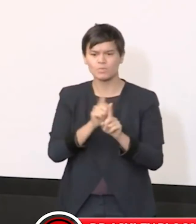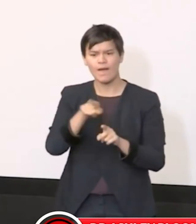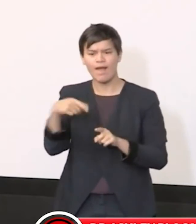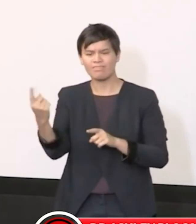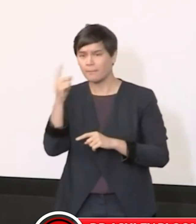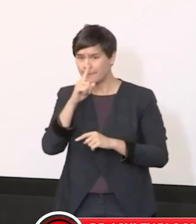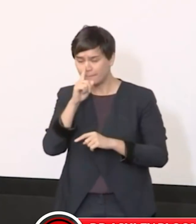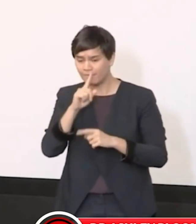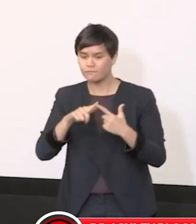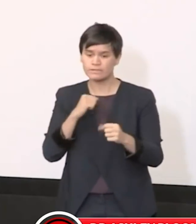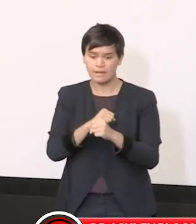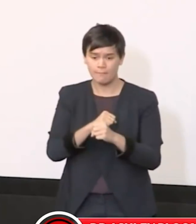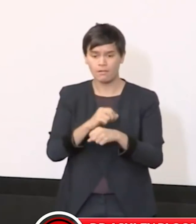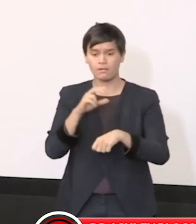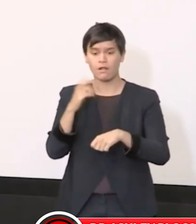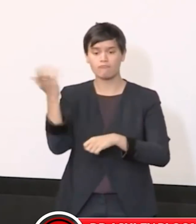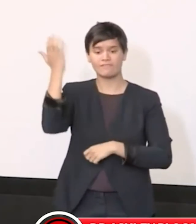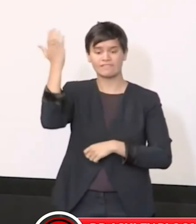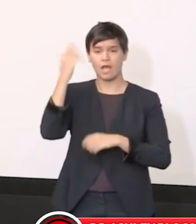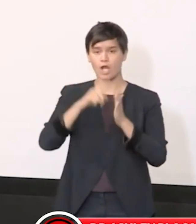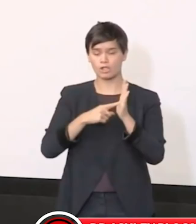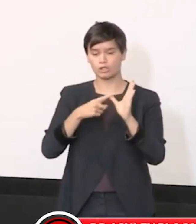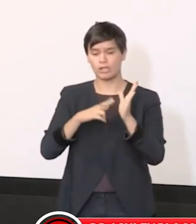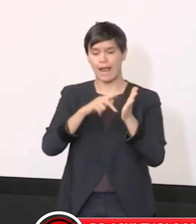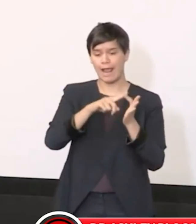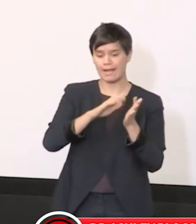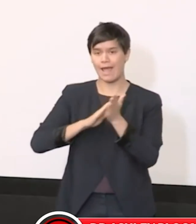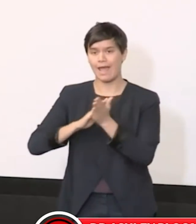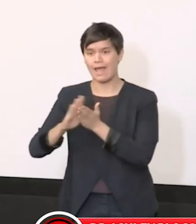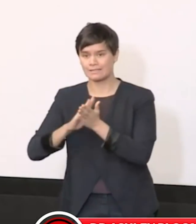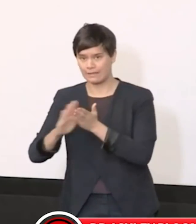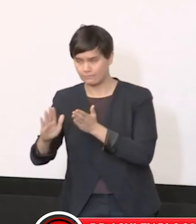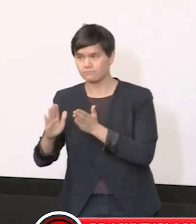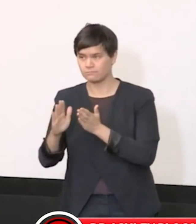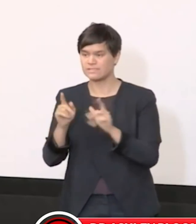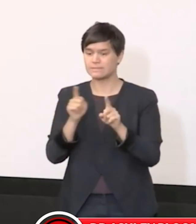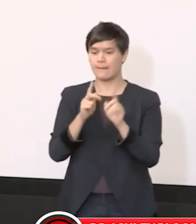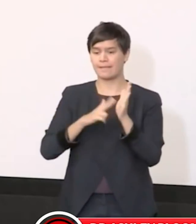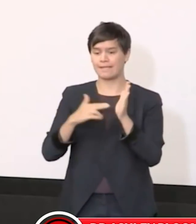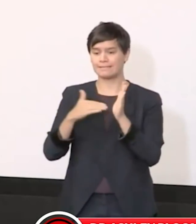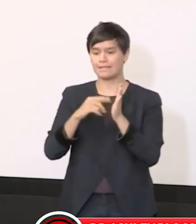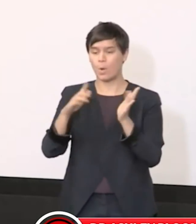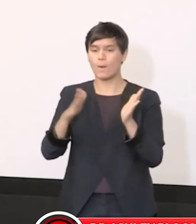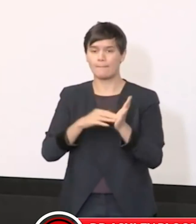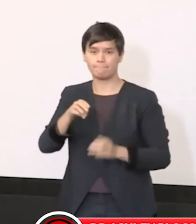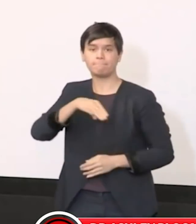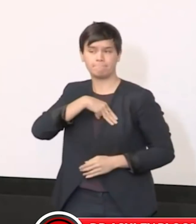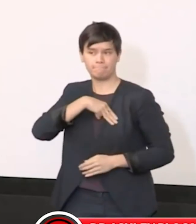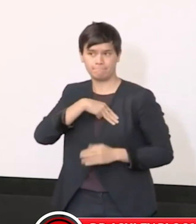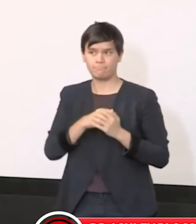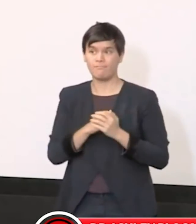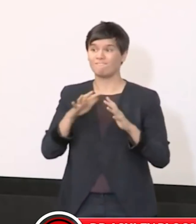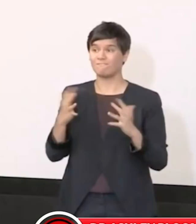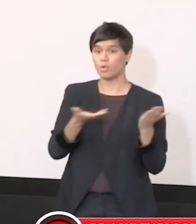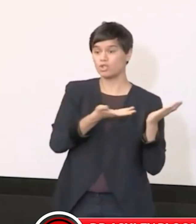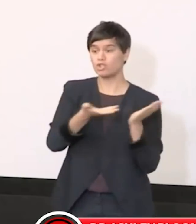health were Distinguished Professor Jane Elizabeth Harding, who was also awarded Dame Companion of the New Zealand Order of Merit for